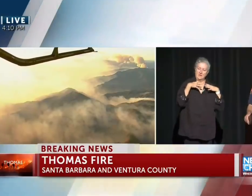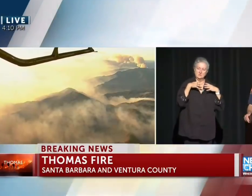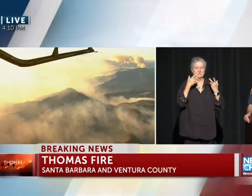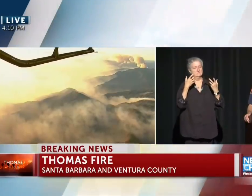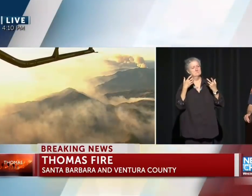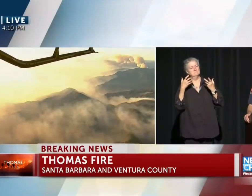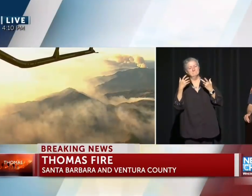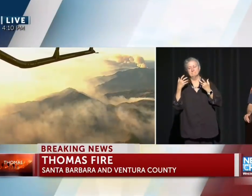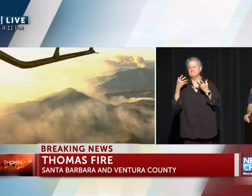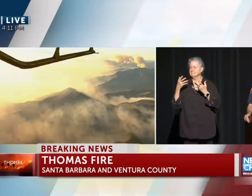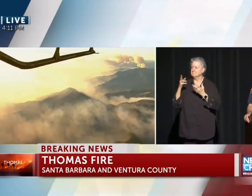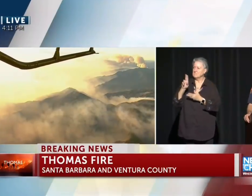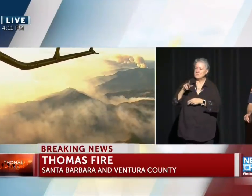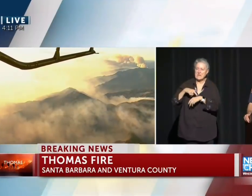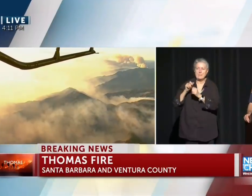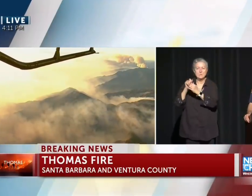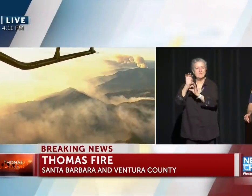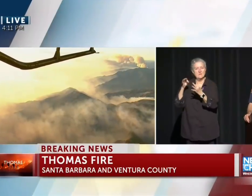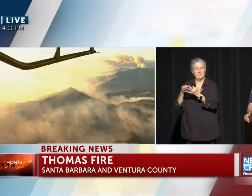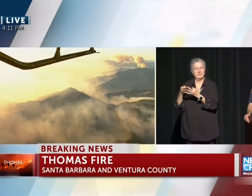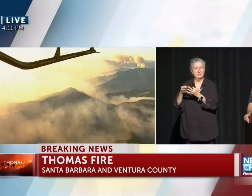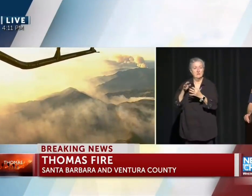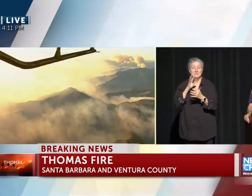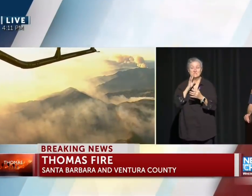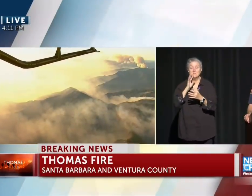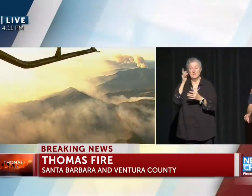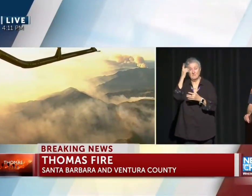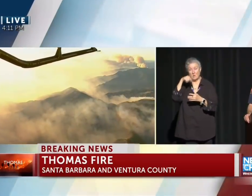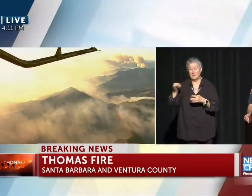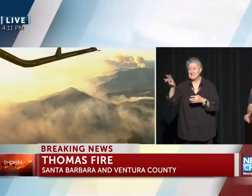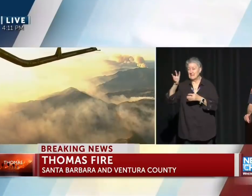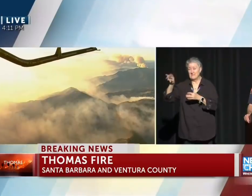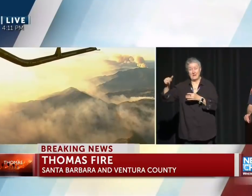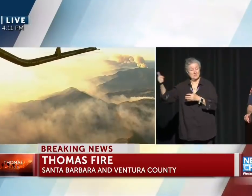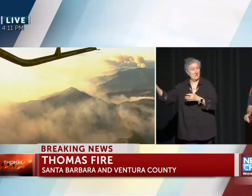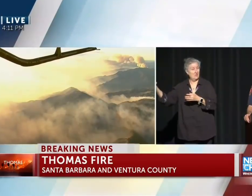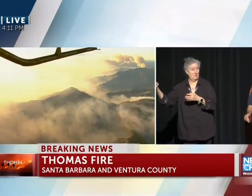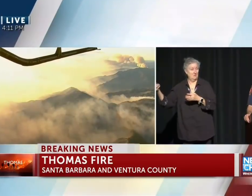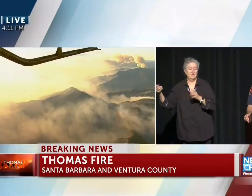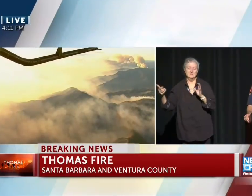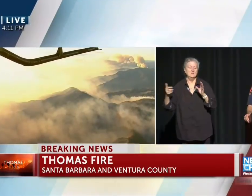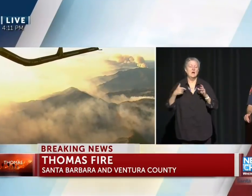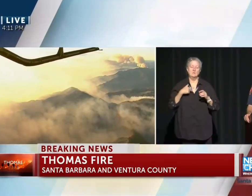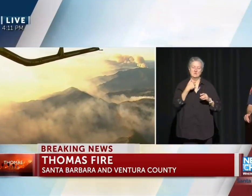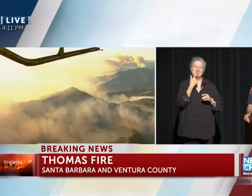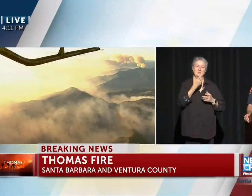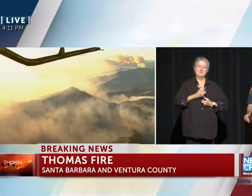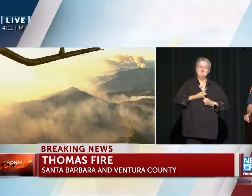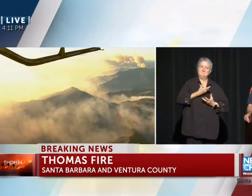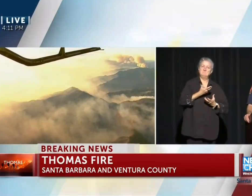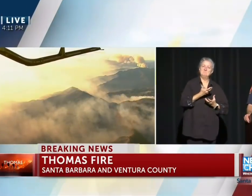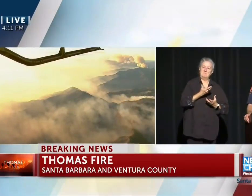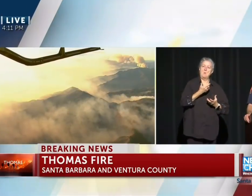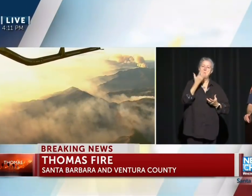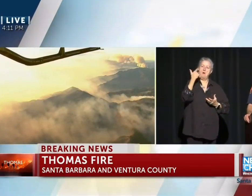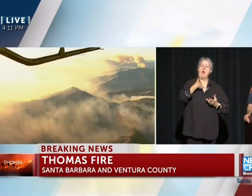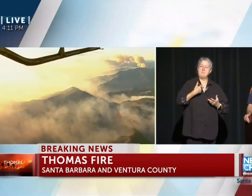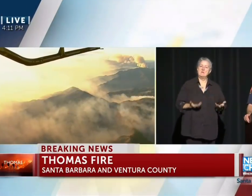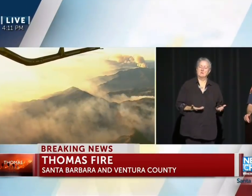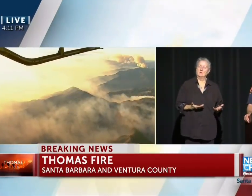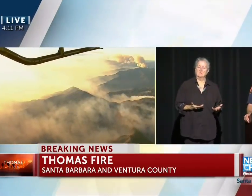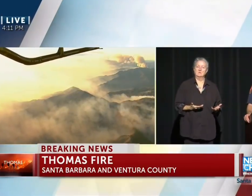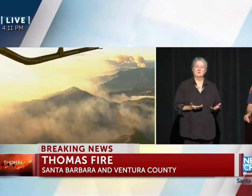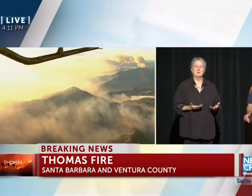and spend times with your family? I can't speak for the 7,000 other firefighters here, but I'd like to just tell you a little bit about why I'm